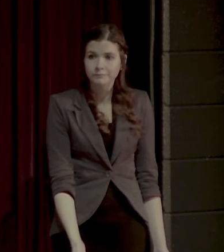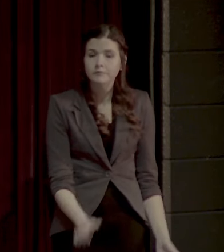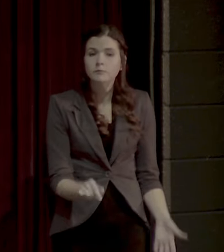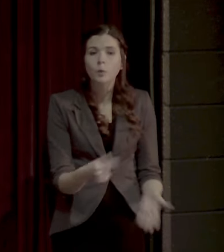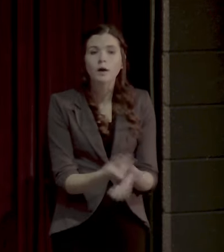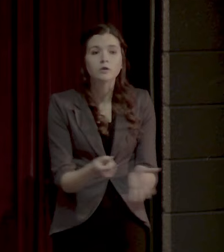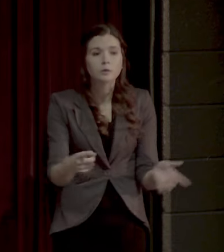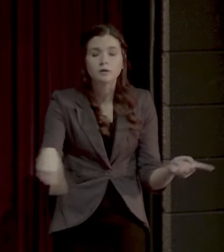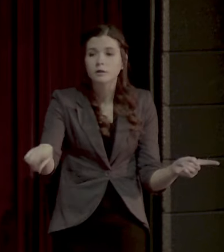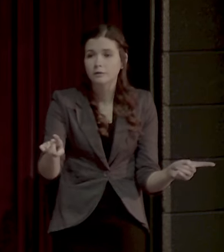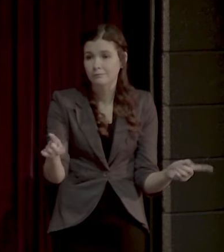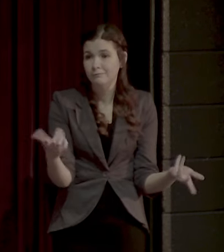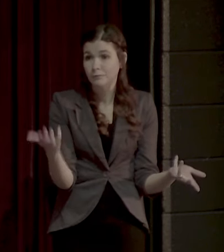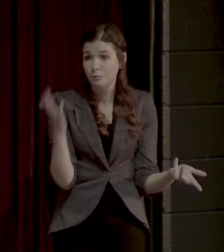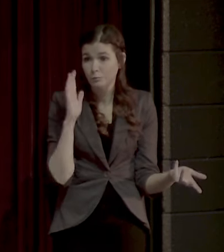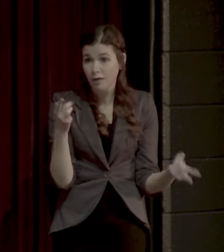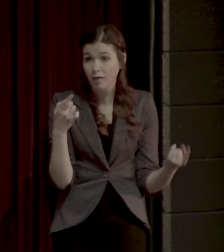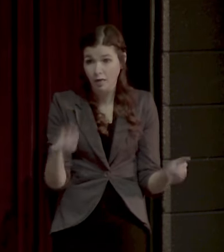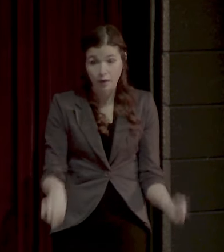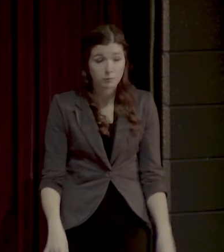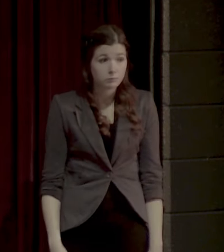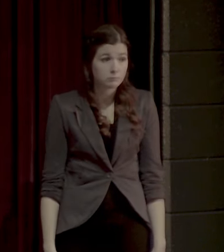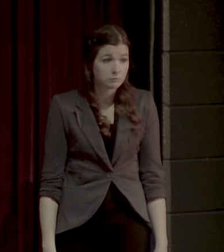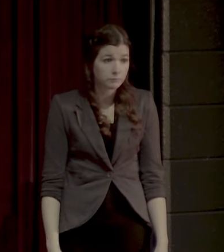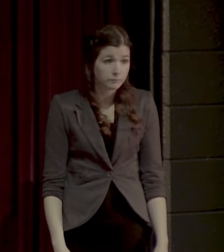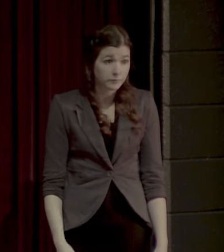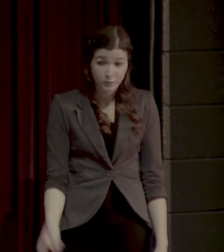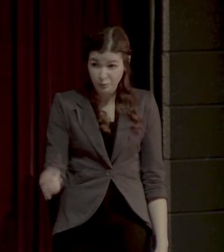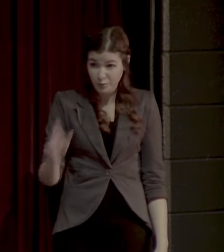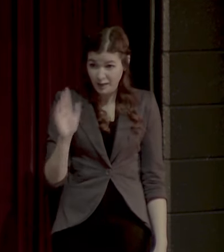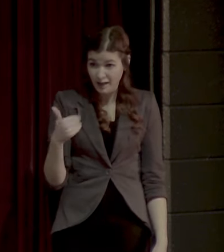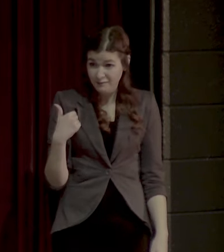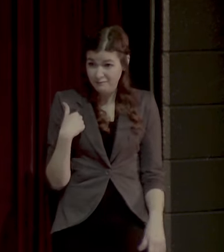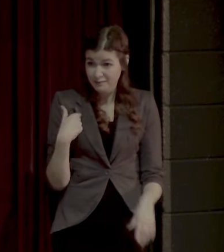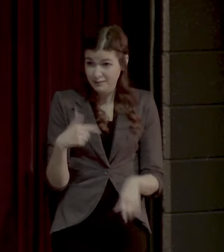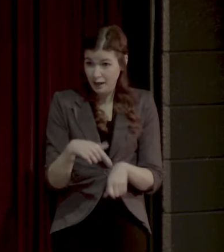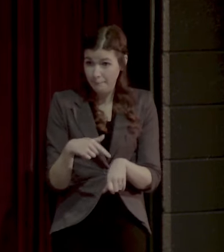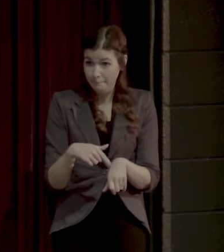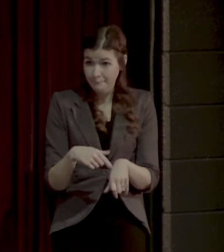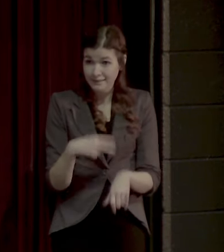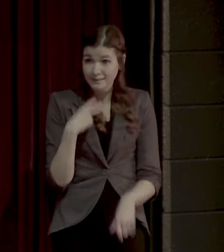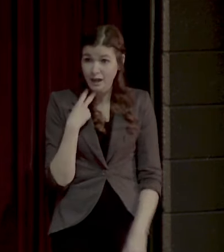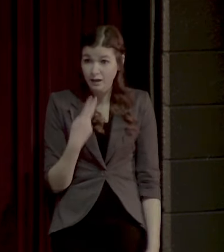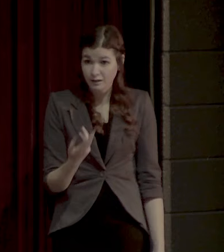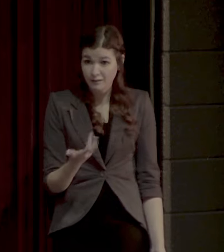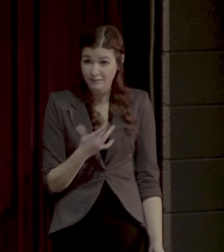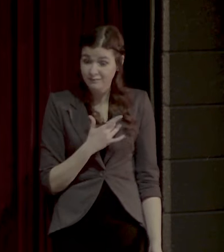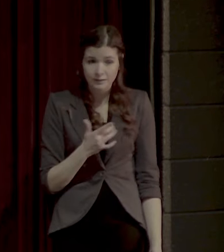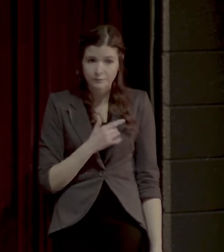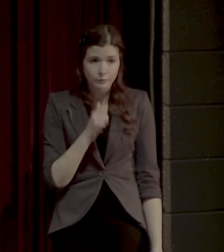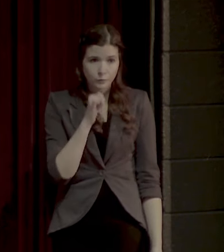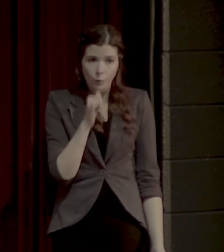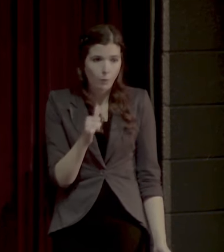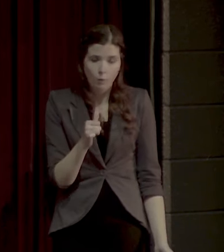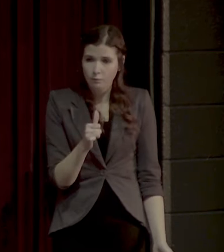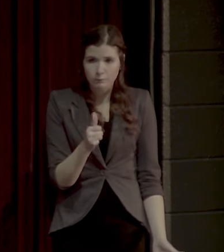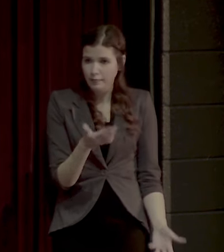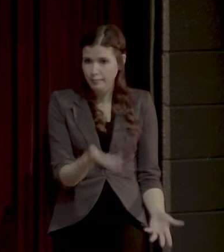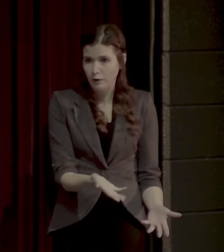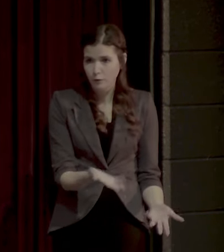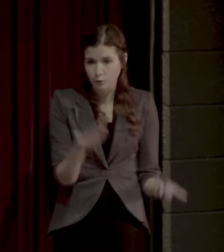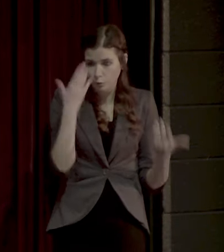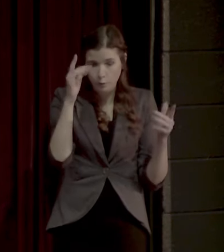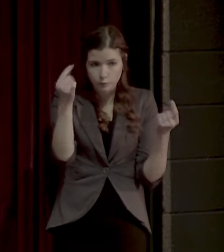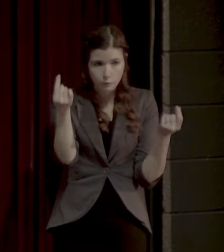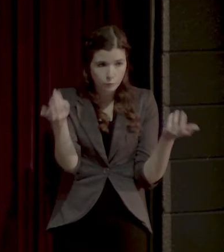Graduates, it's inevitable. You will have times when you get stuck, when you feel like you don't belong or you don't know what to